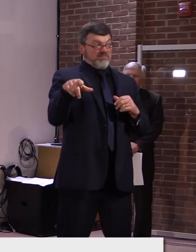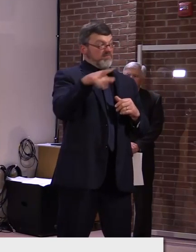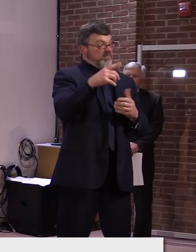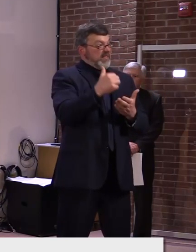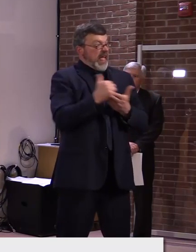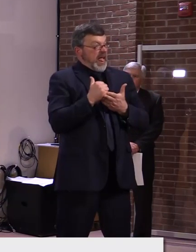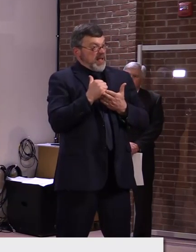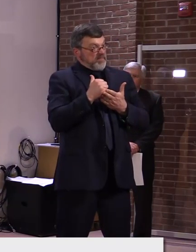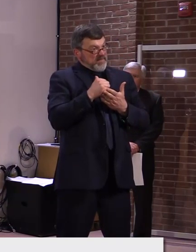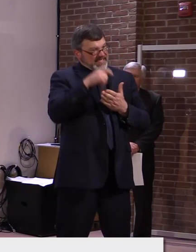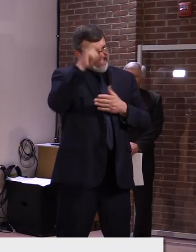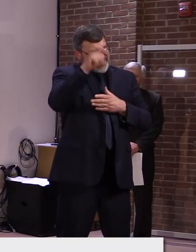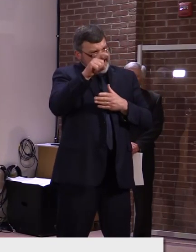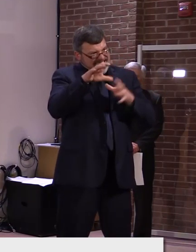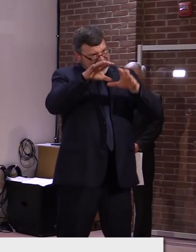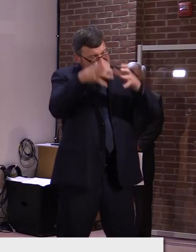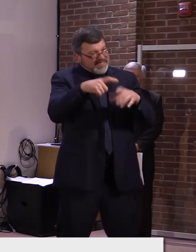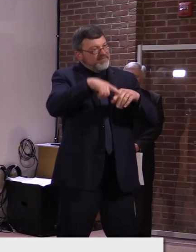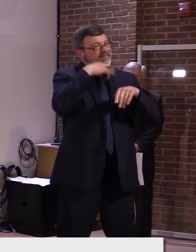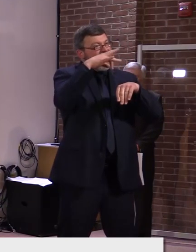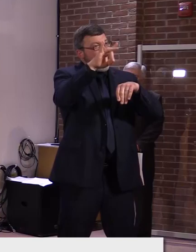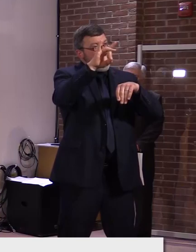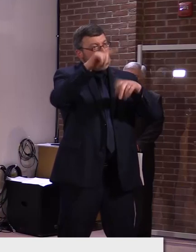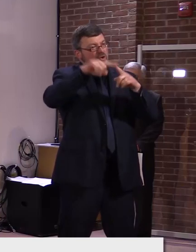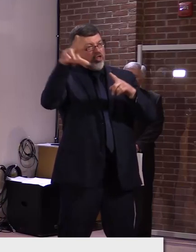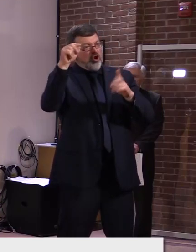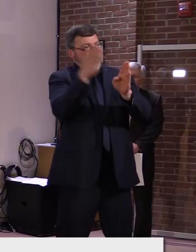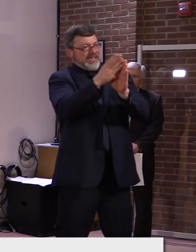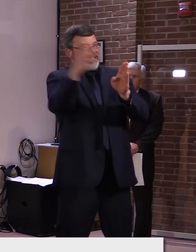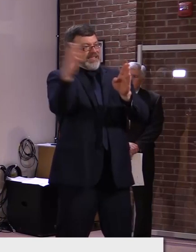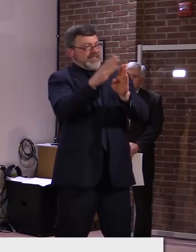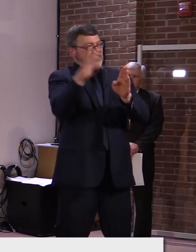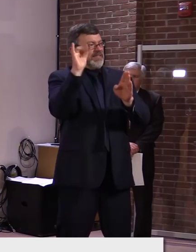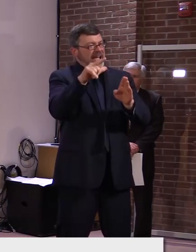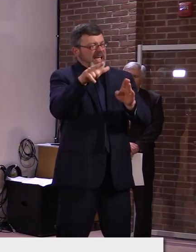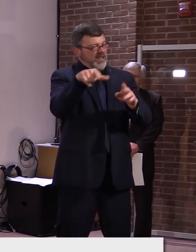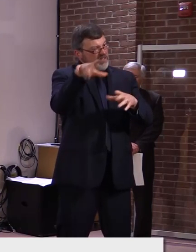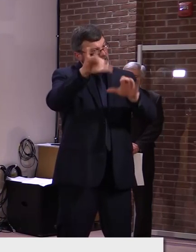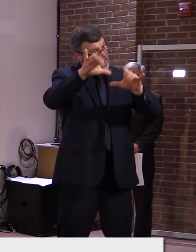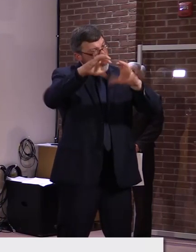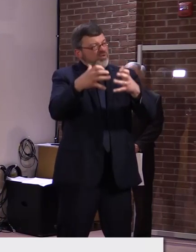18 and 29 who've lagged behind in vaccination rates.